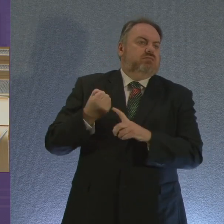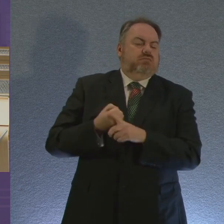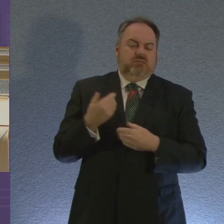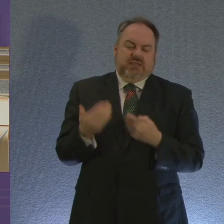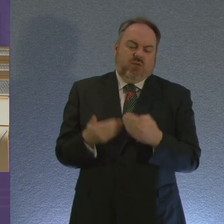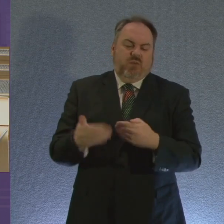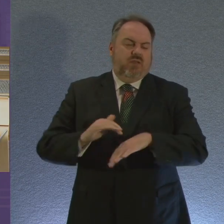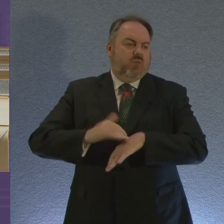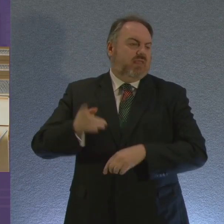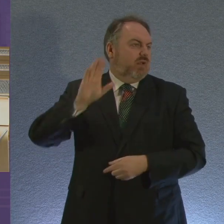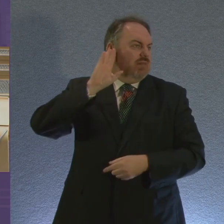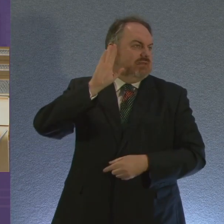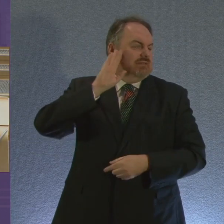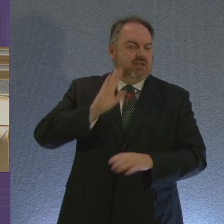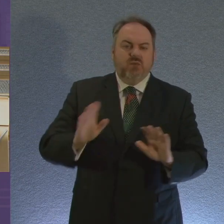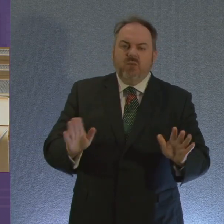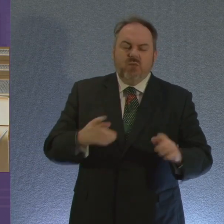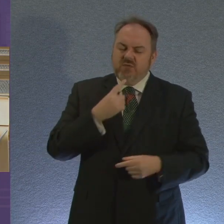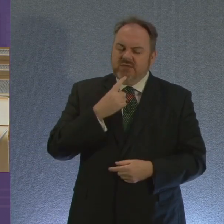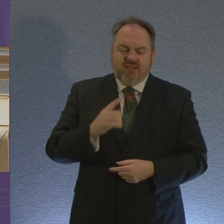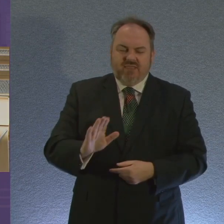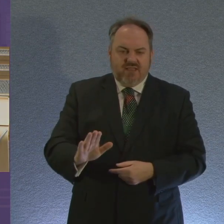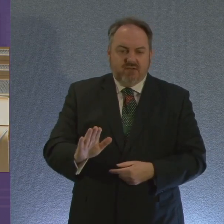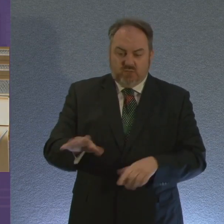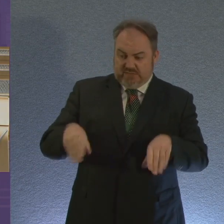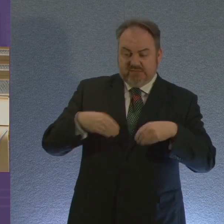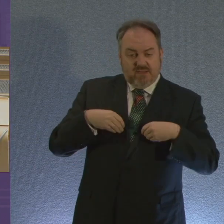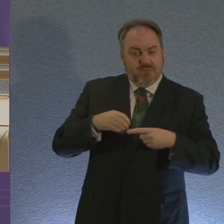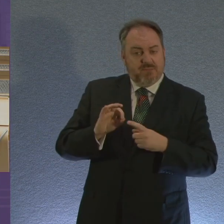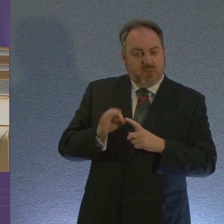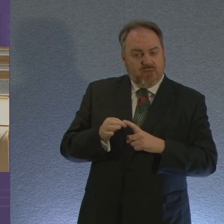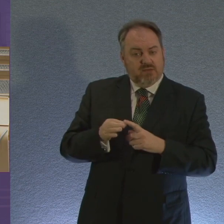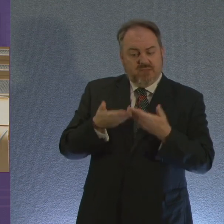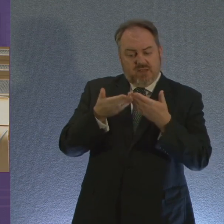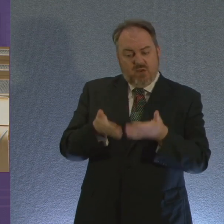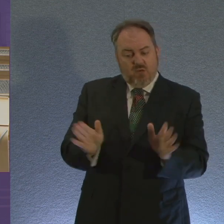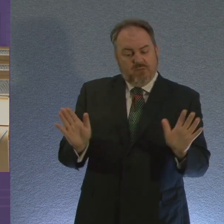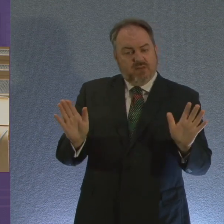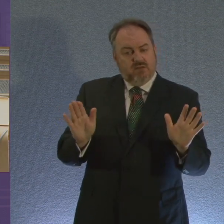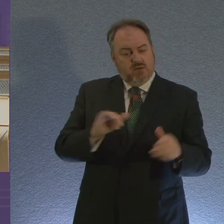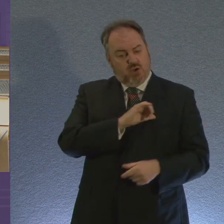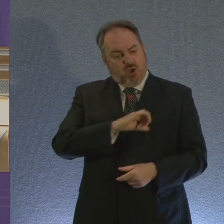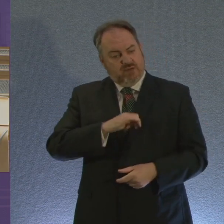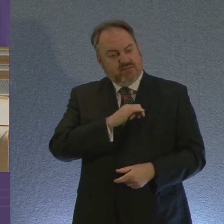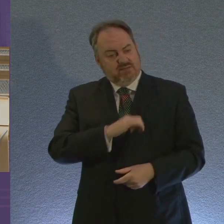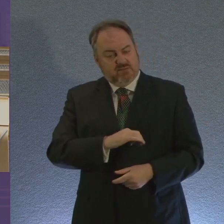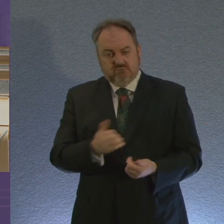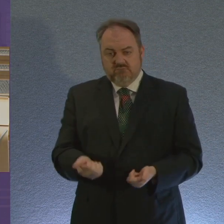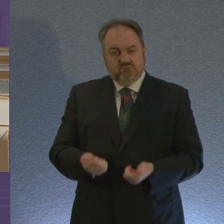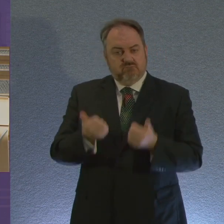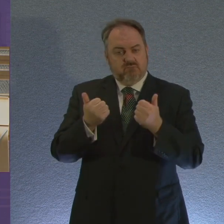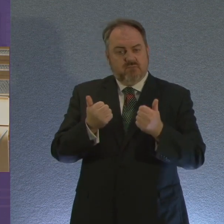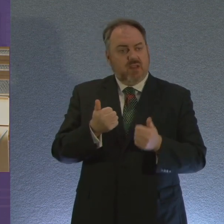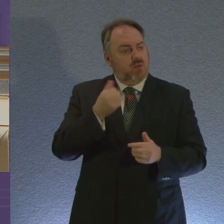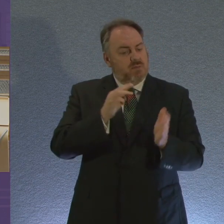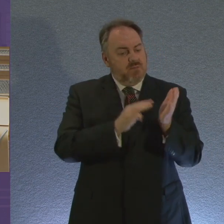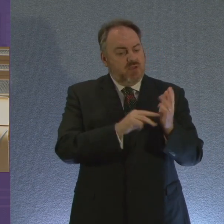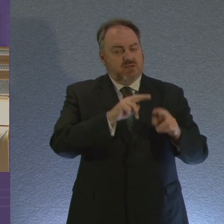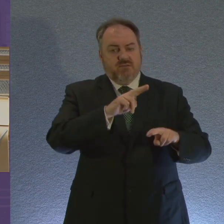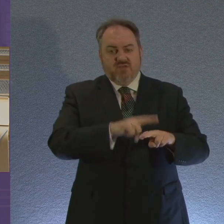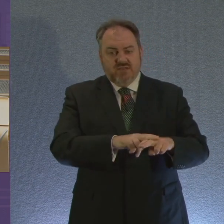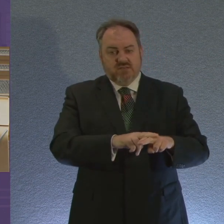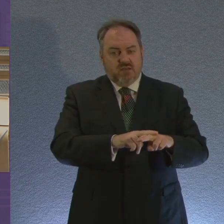he is absolutely right about that. Transparency is essential, I think, as Murdo Fraser eloquently said,